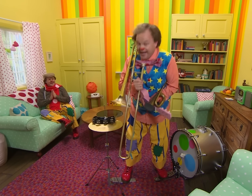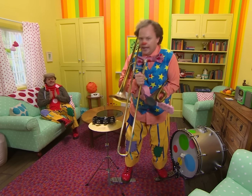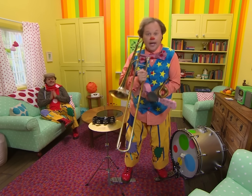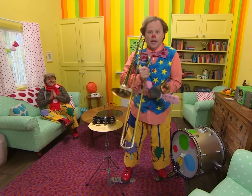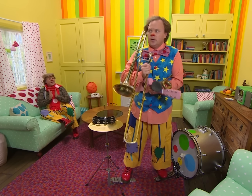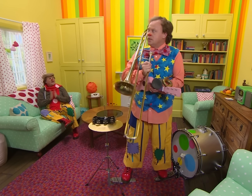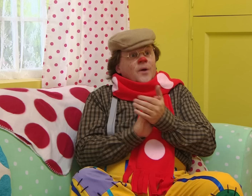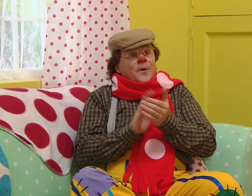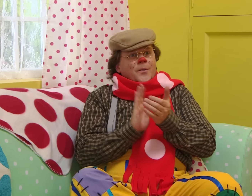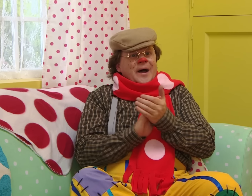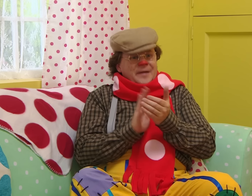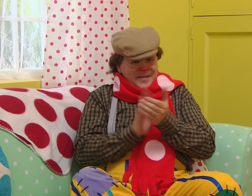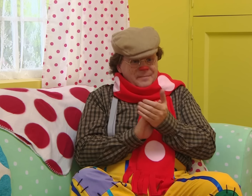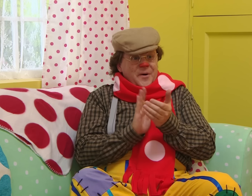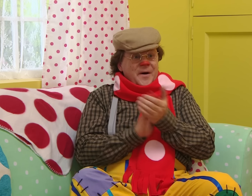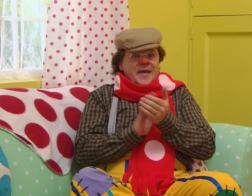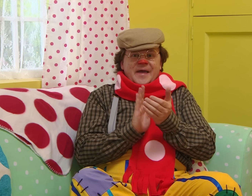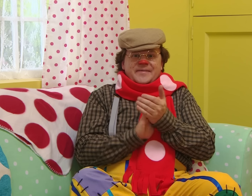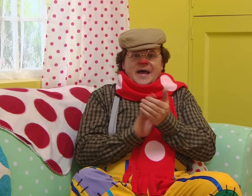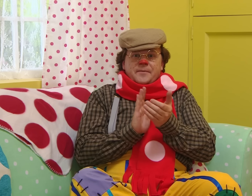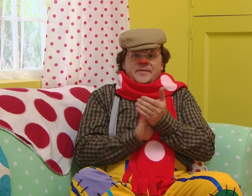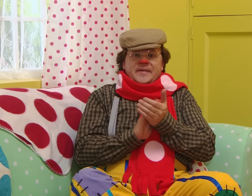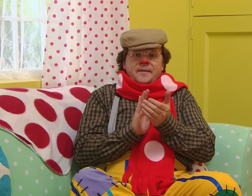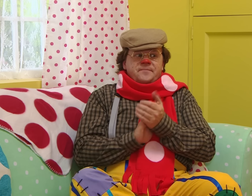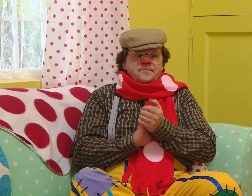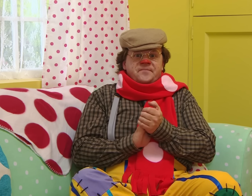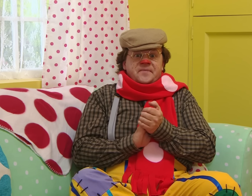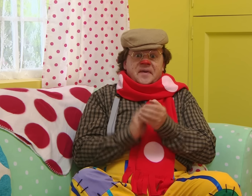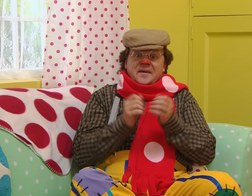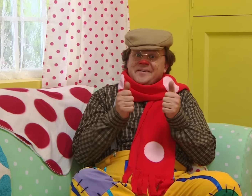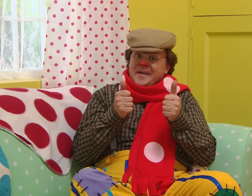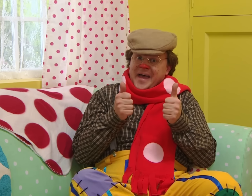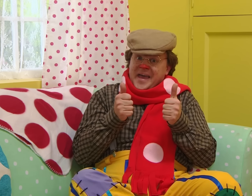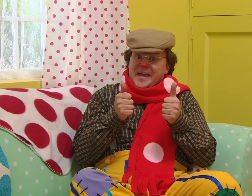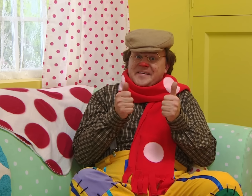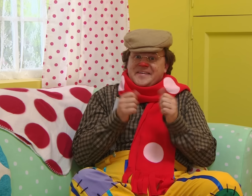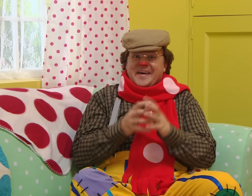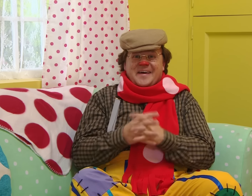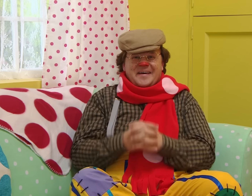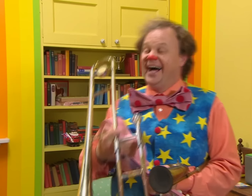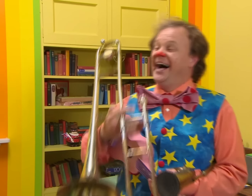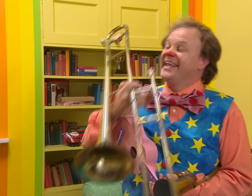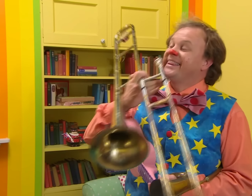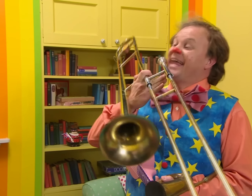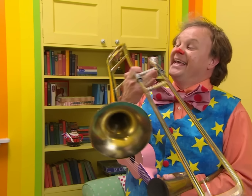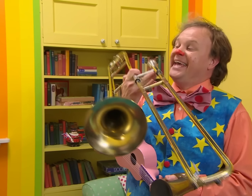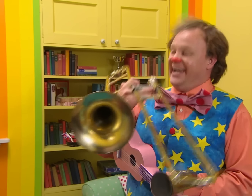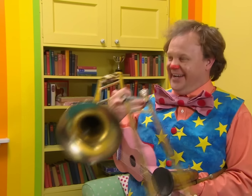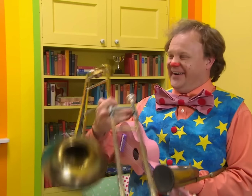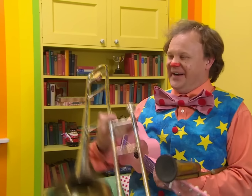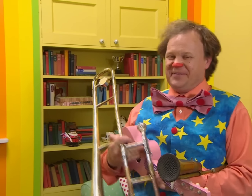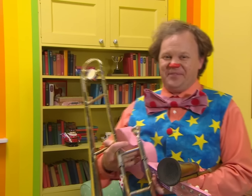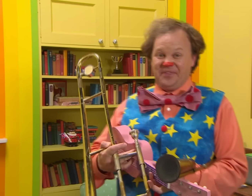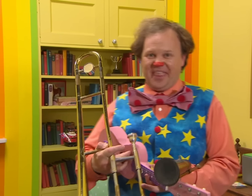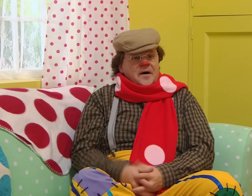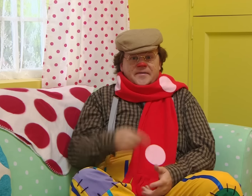Yes, well done, the boy. Yes, that was, great. Oh, thank you. Right,